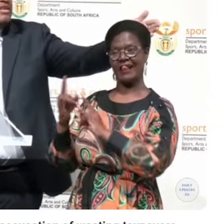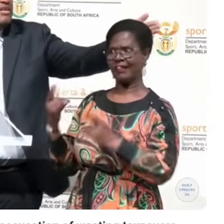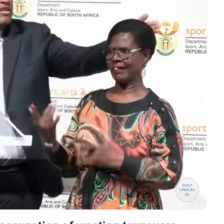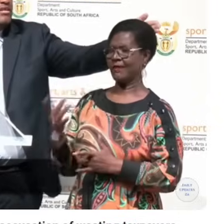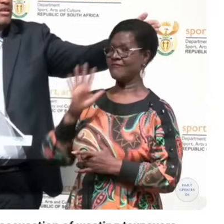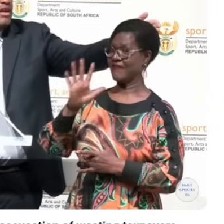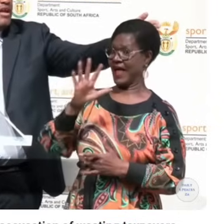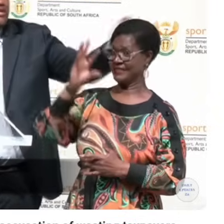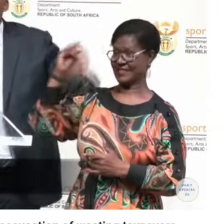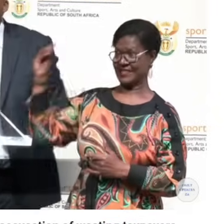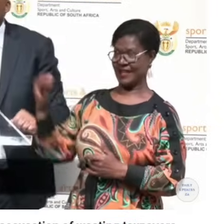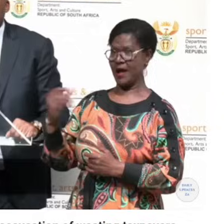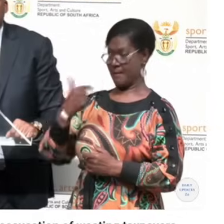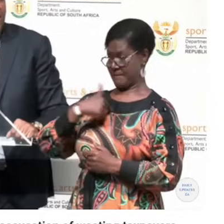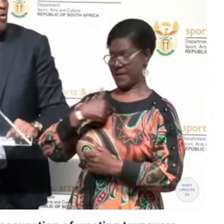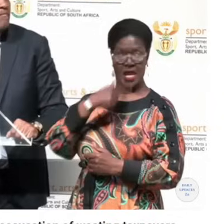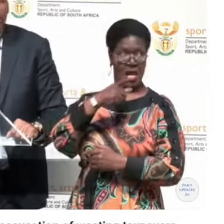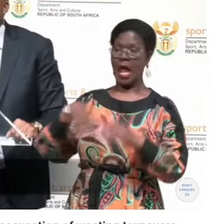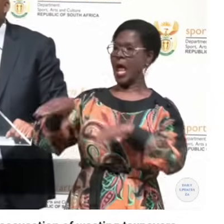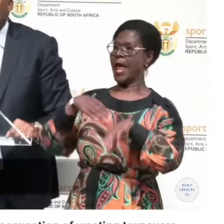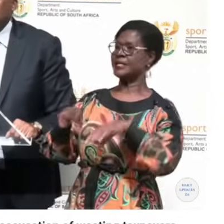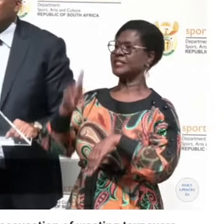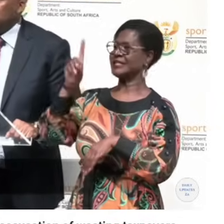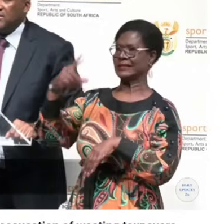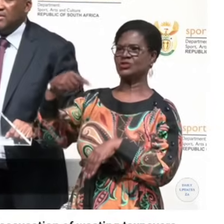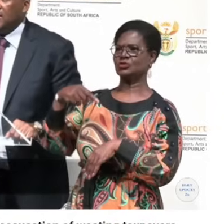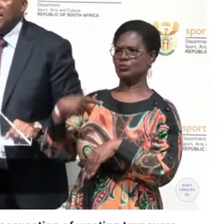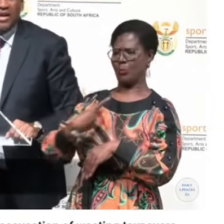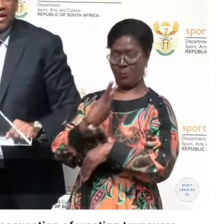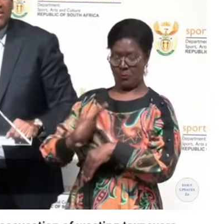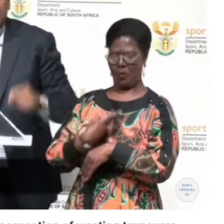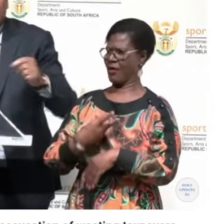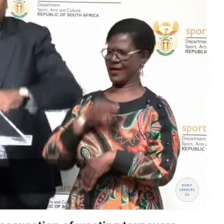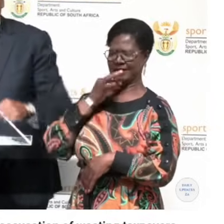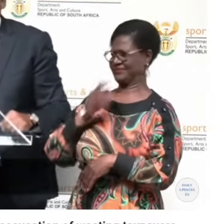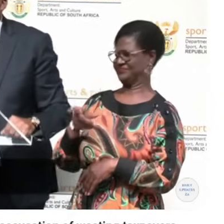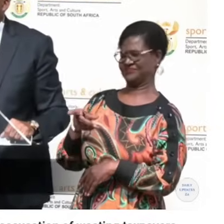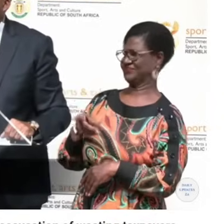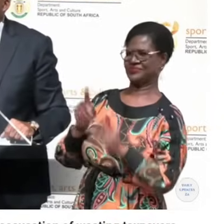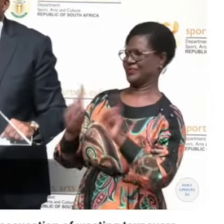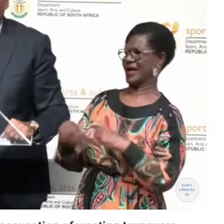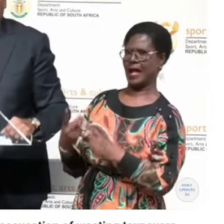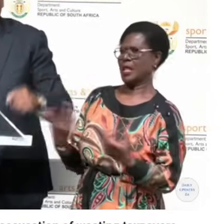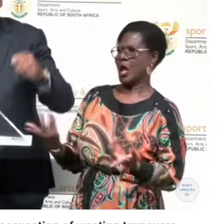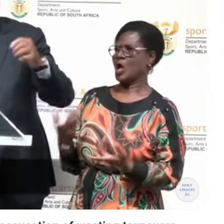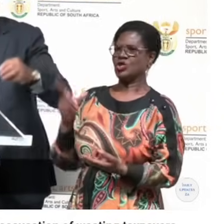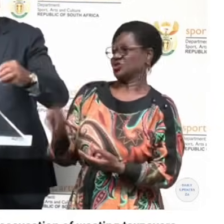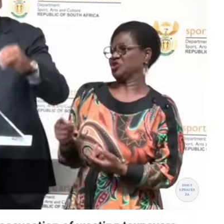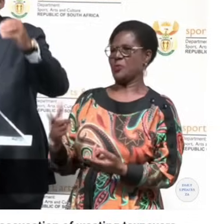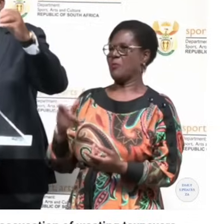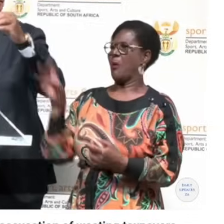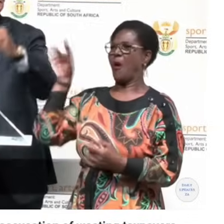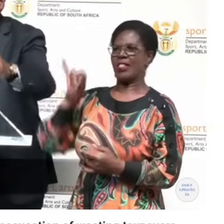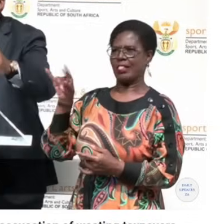myself and the acting DG, we both said we can't do this. Isn't there a cheaper hotel? I